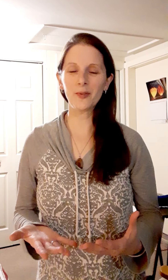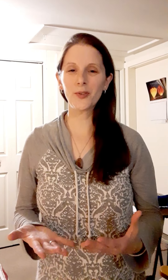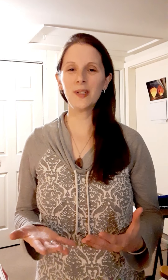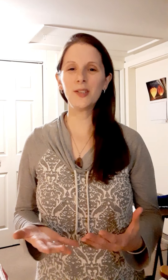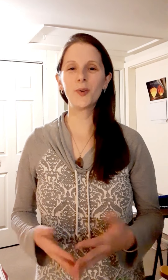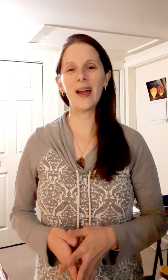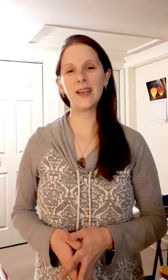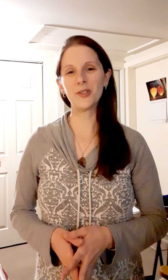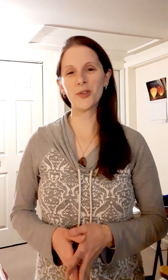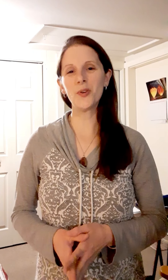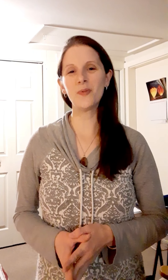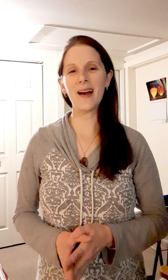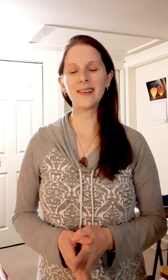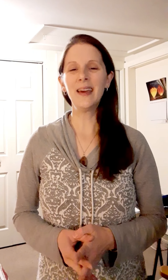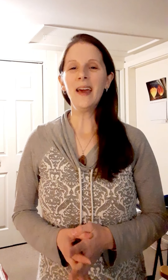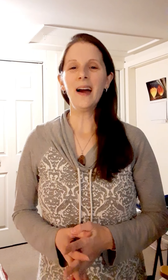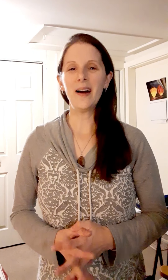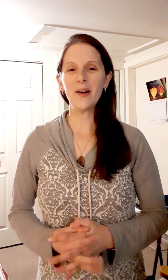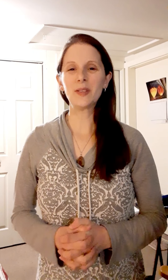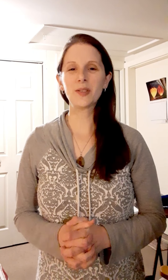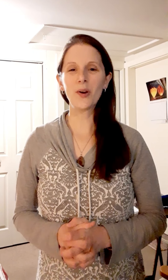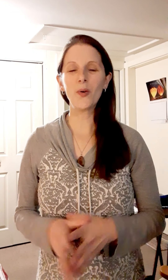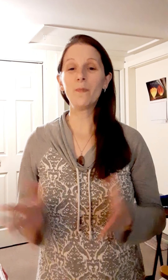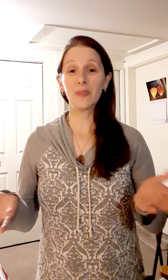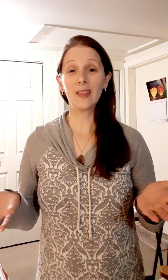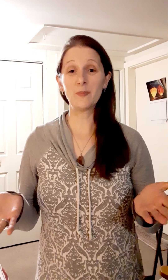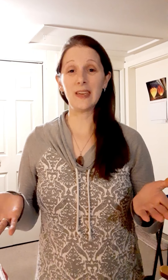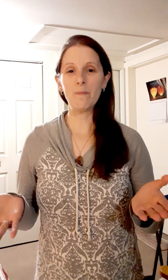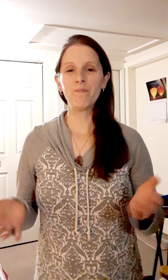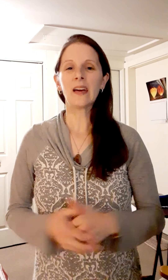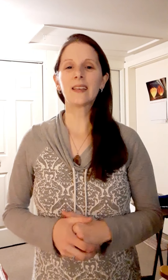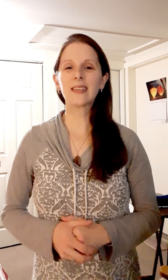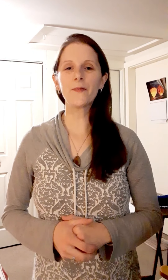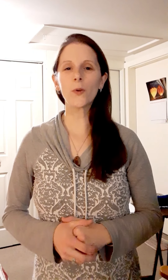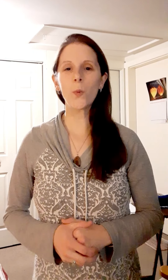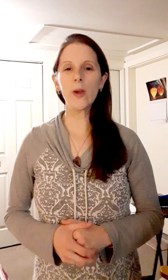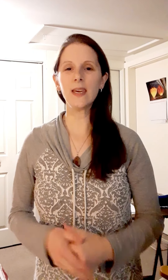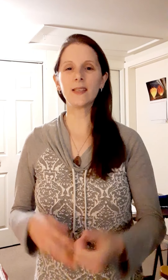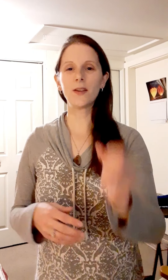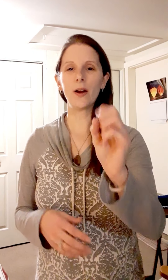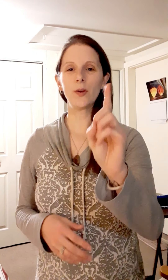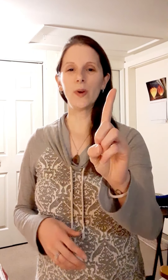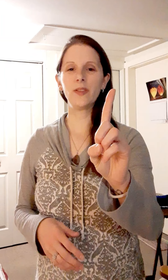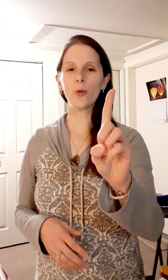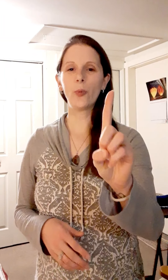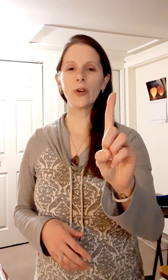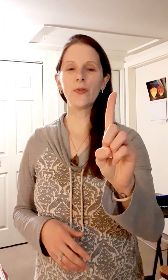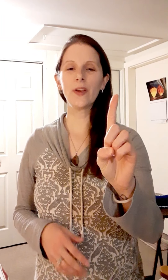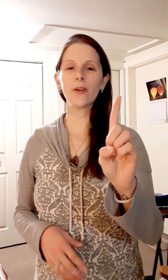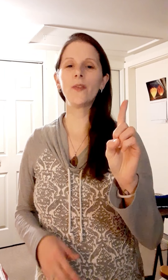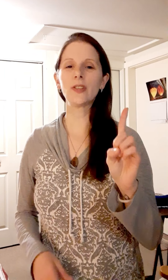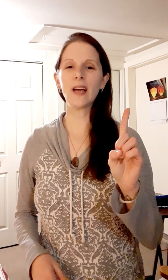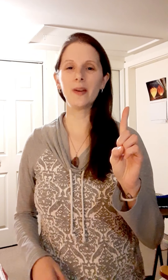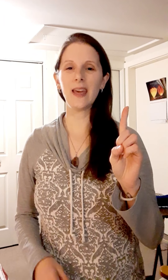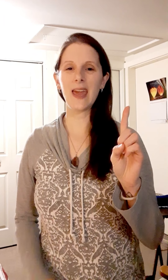opportunity to go ahead and show you that. So let's begin. The sign for "we" is done with your pointer finger of your dominant